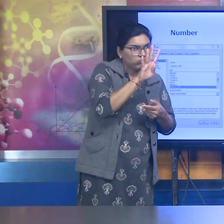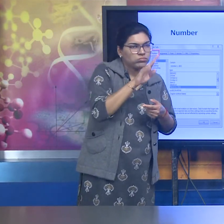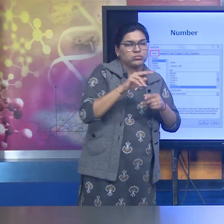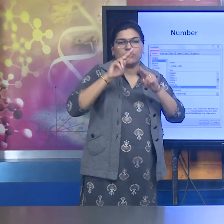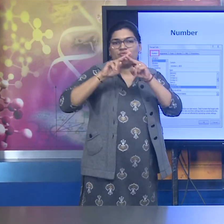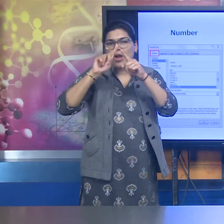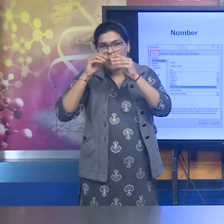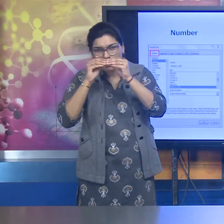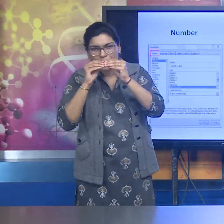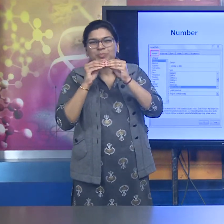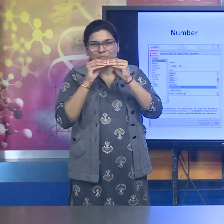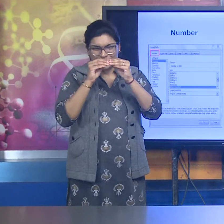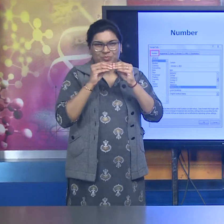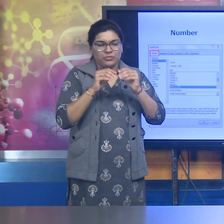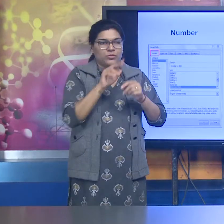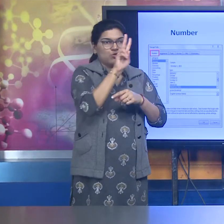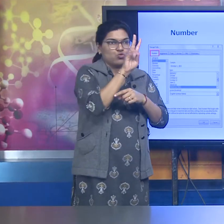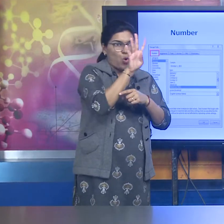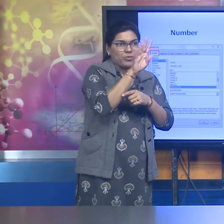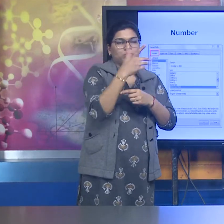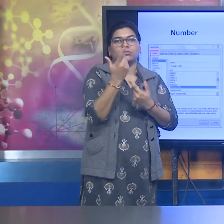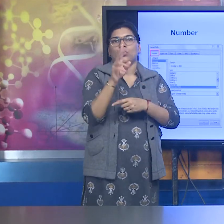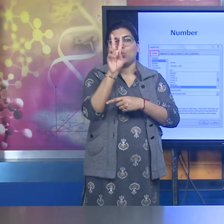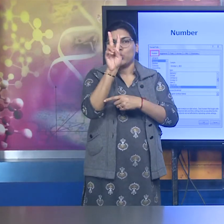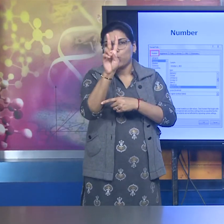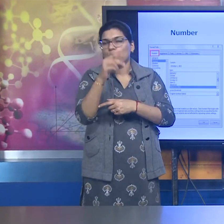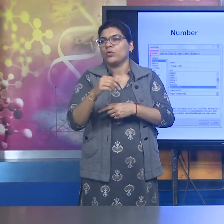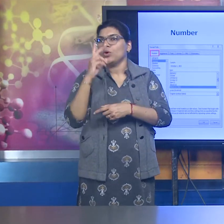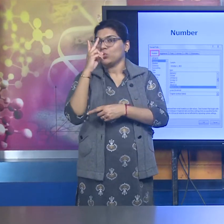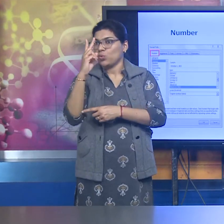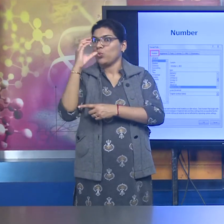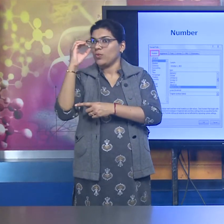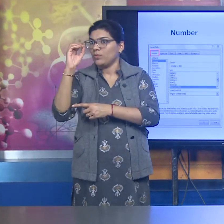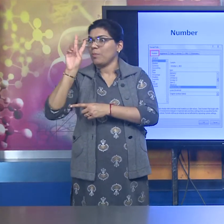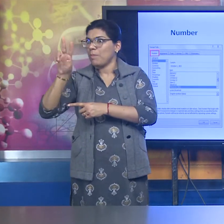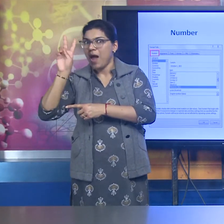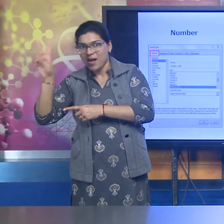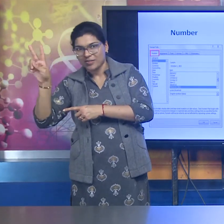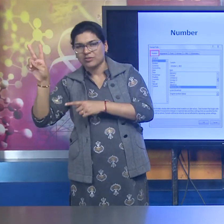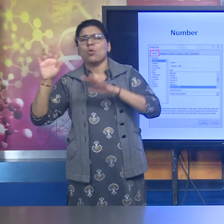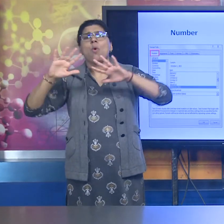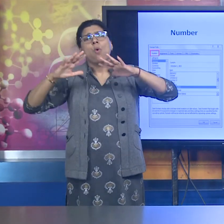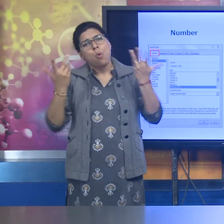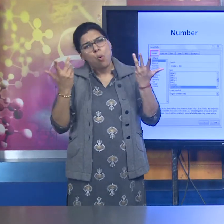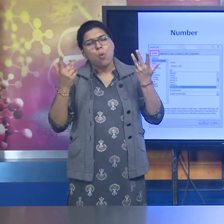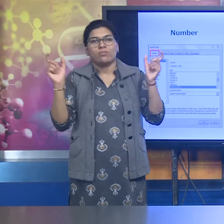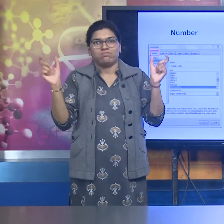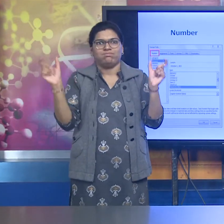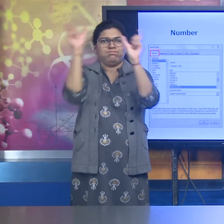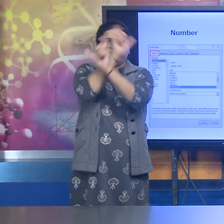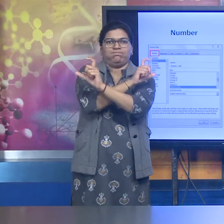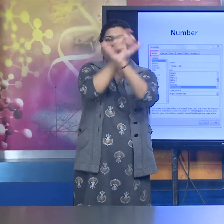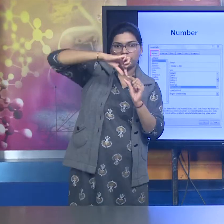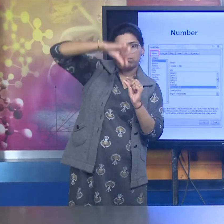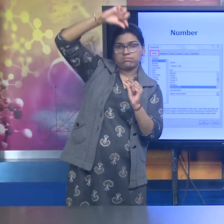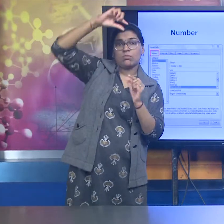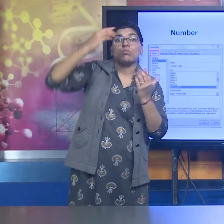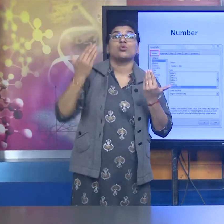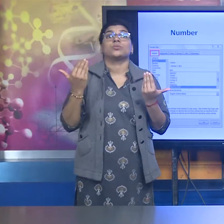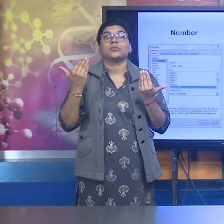what is the date today, or what is the month today, and what is the year today. The